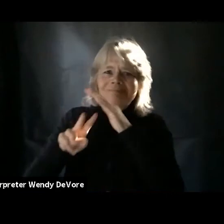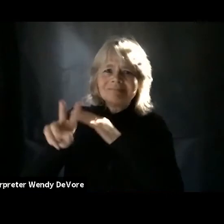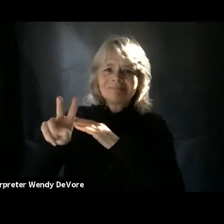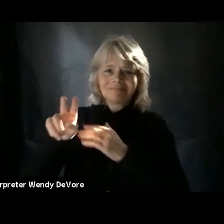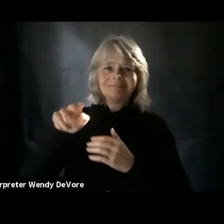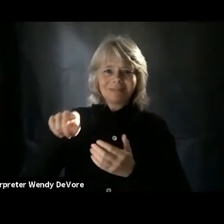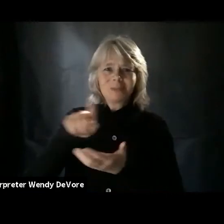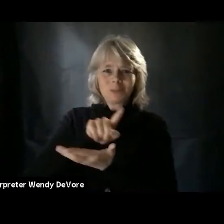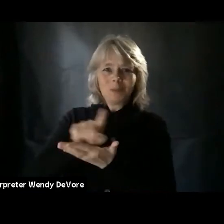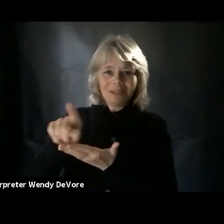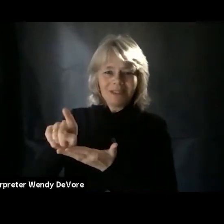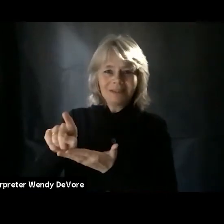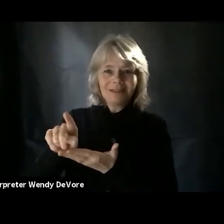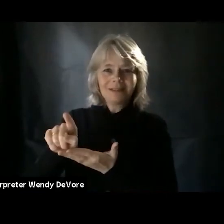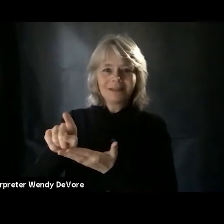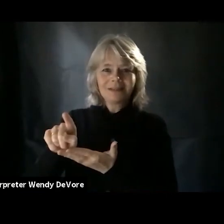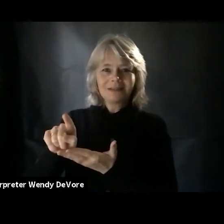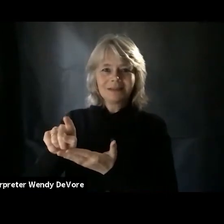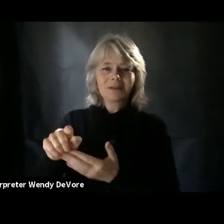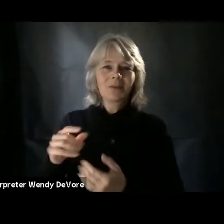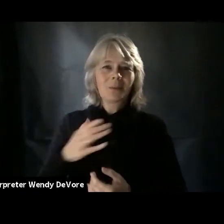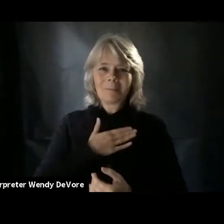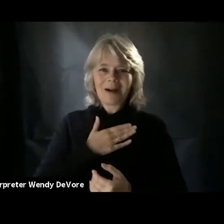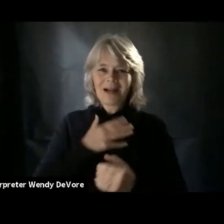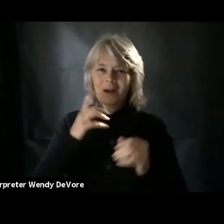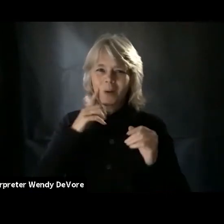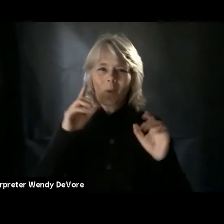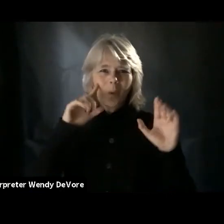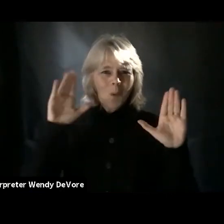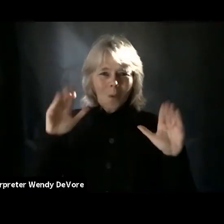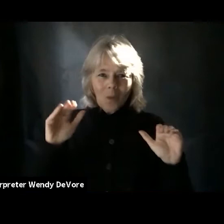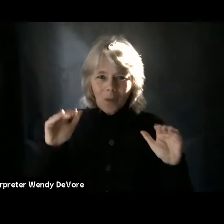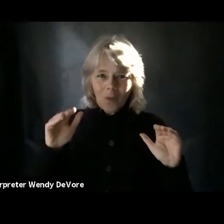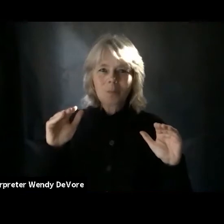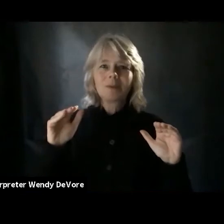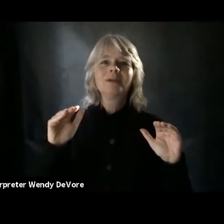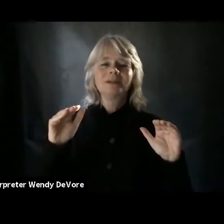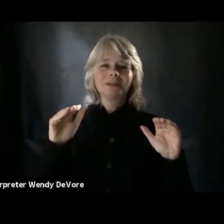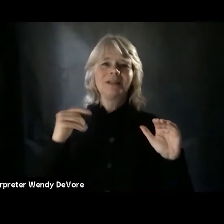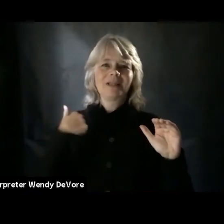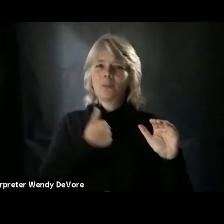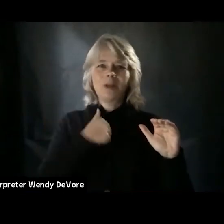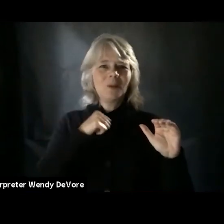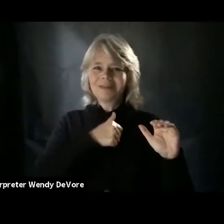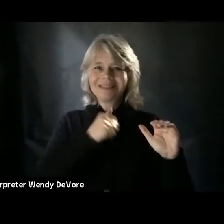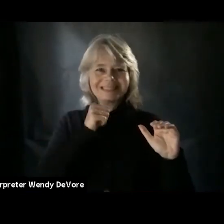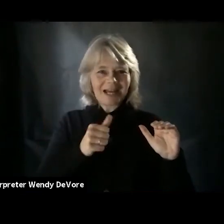it is my deep hope that we will lift our heads